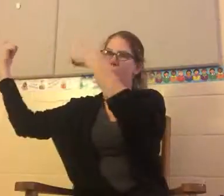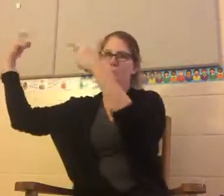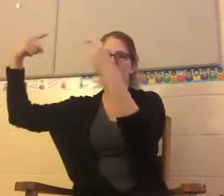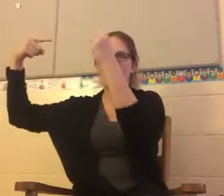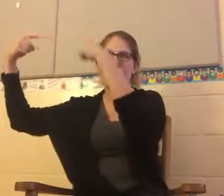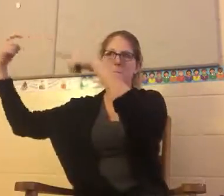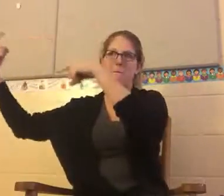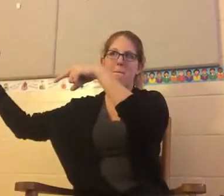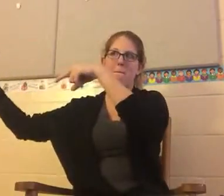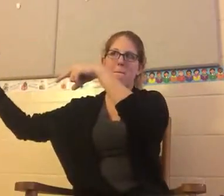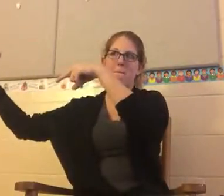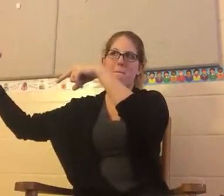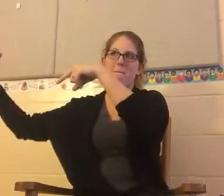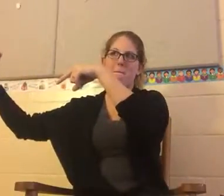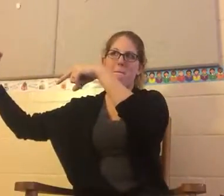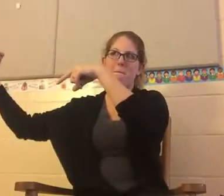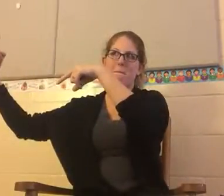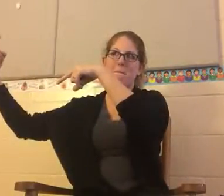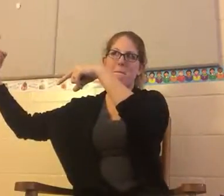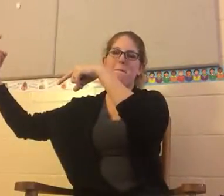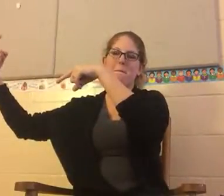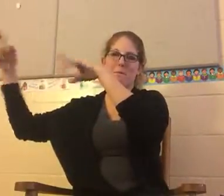Let's do space.